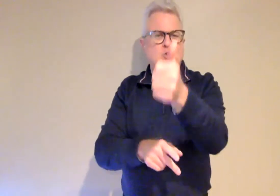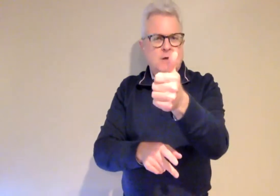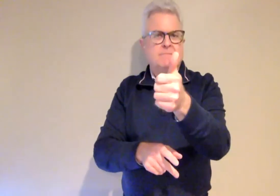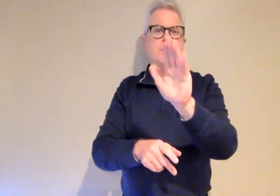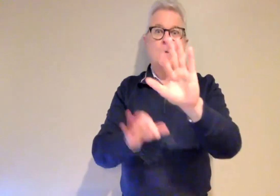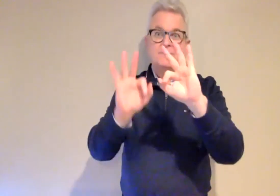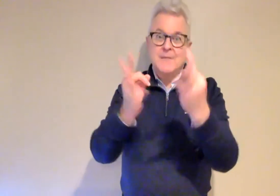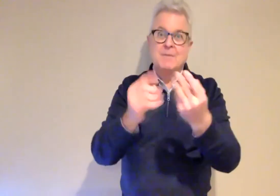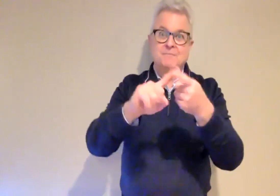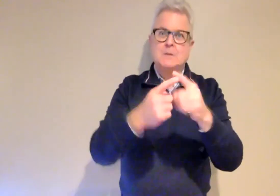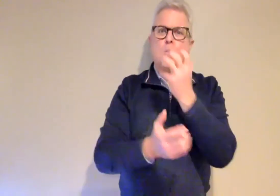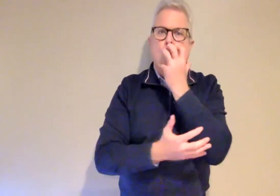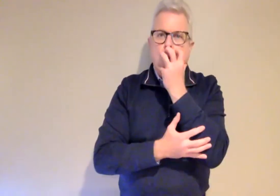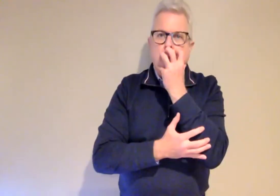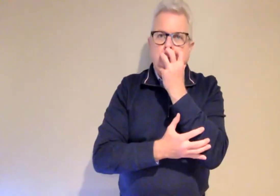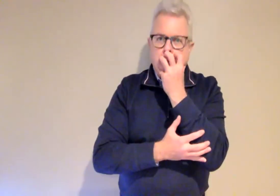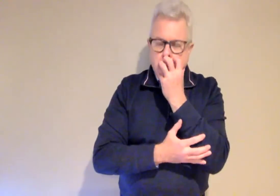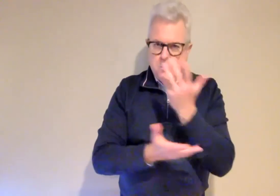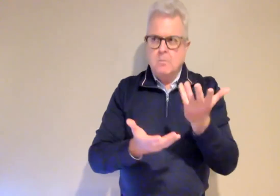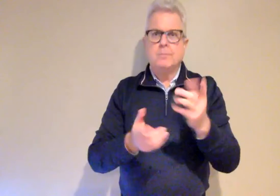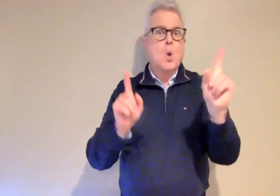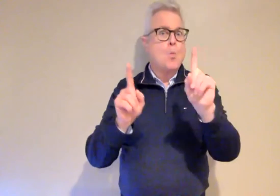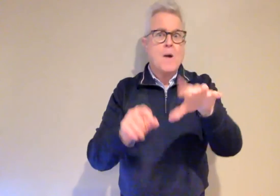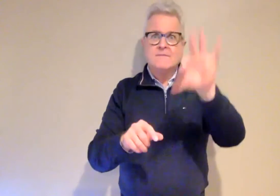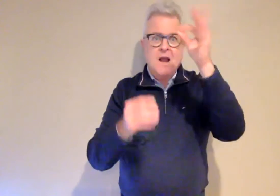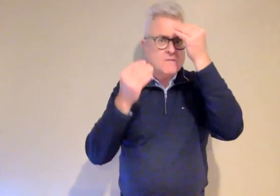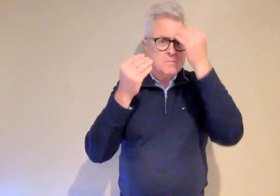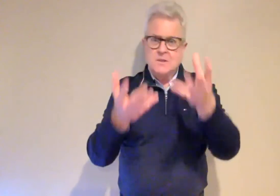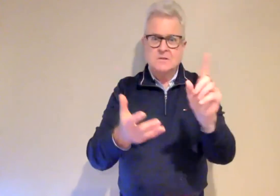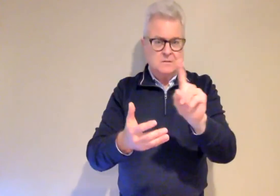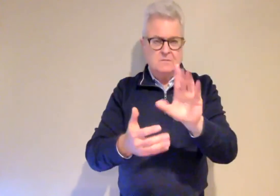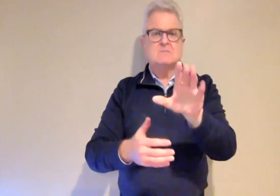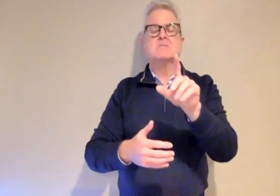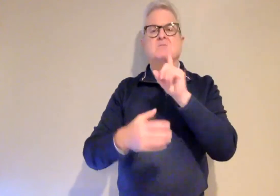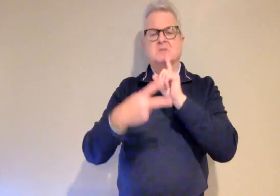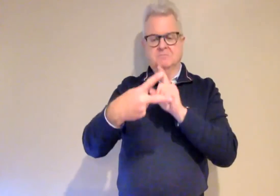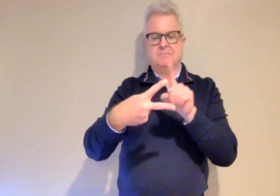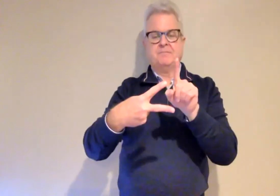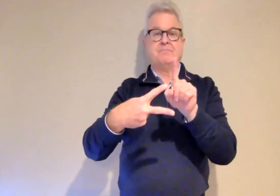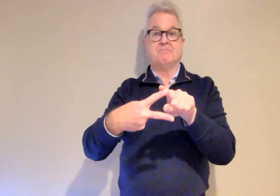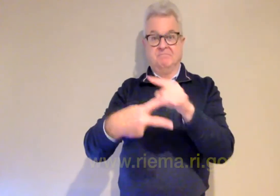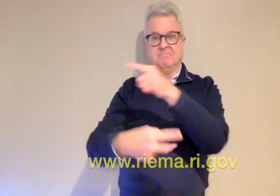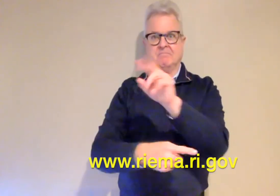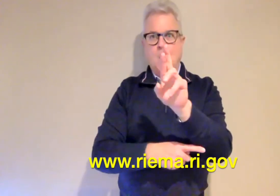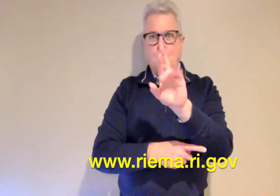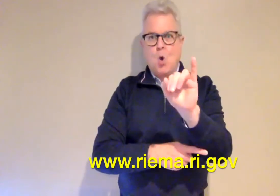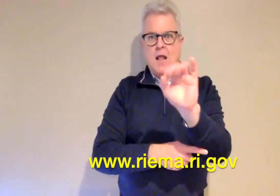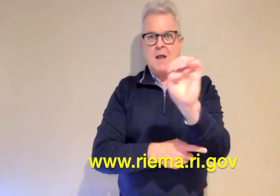shelters to keep yourself and your family warm. Where to find this information is basically on two